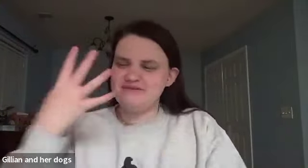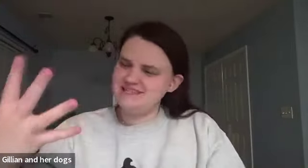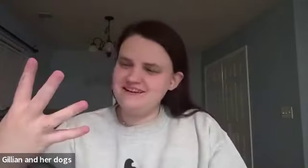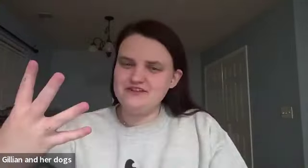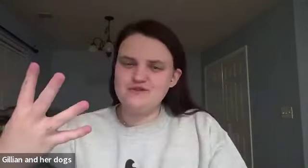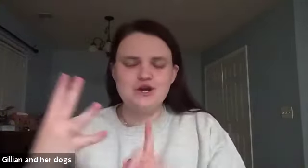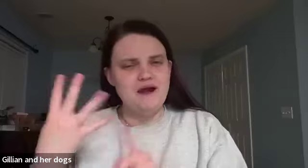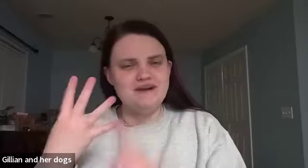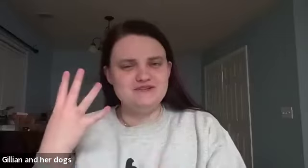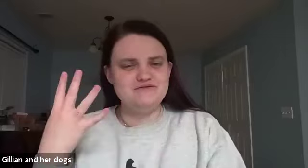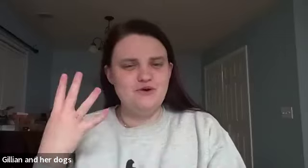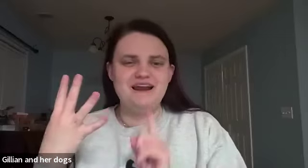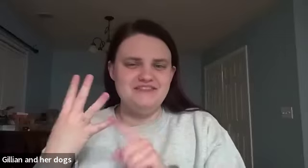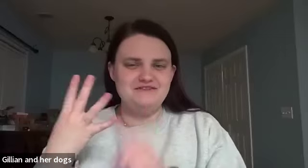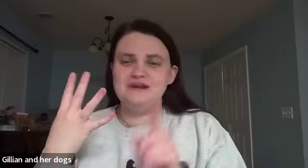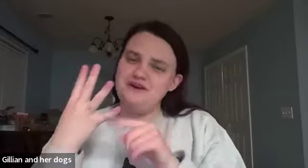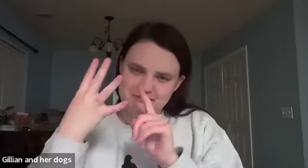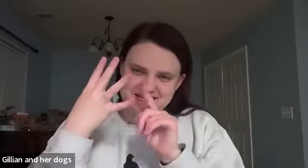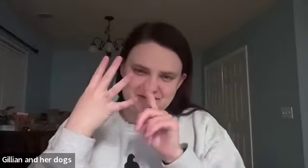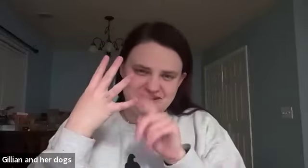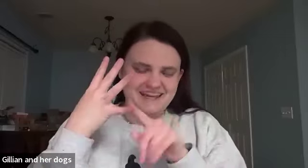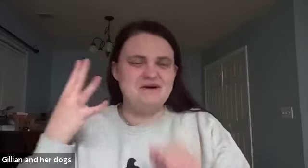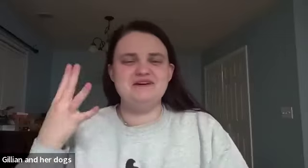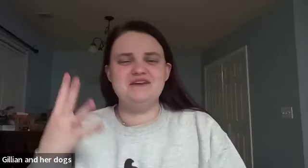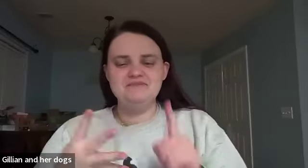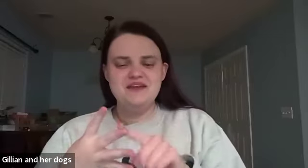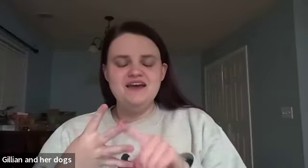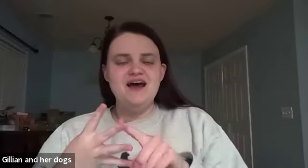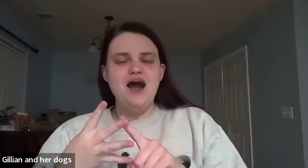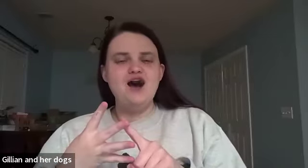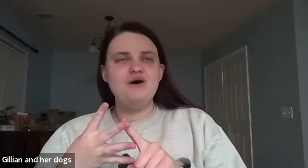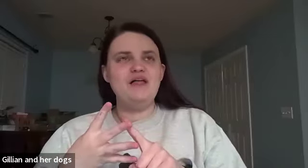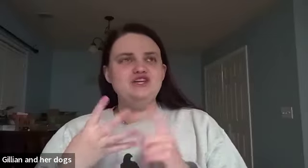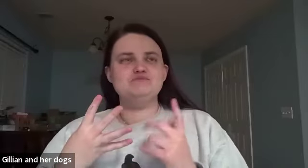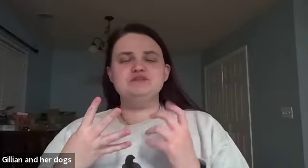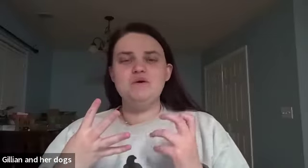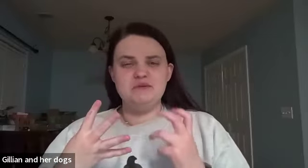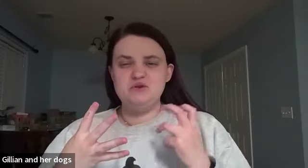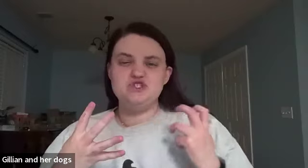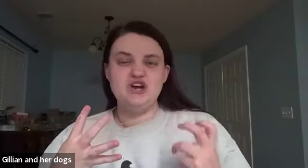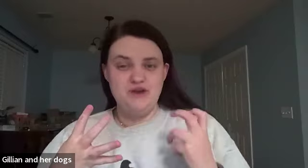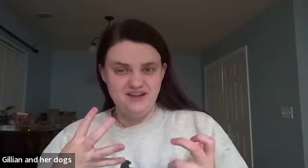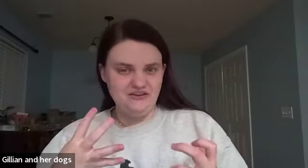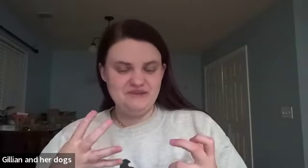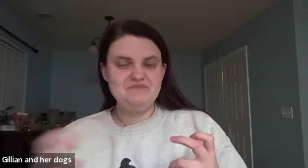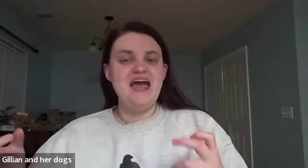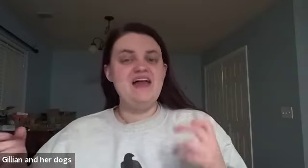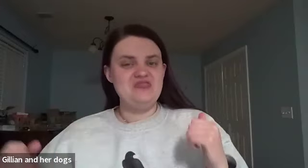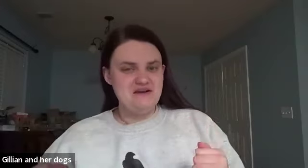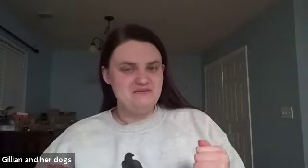was staring at this 4 going, why am I doing 4 when I think of 3? No, there was another one that came up right there. Like you're blowing up, you are so angry. And that